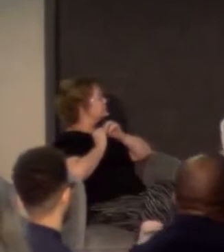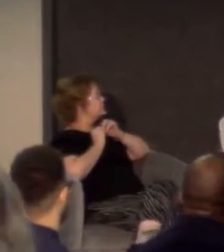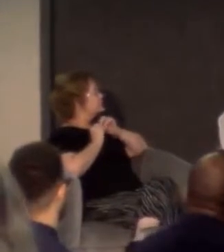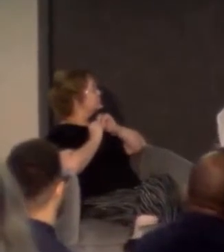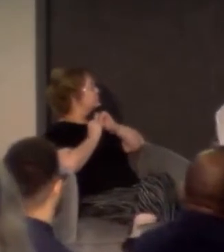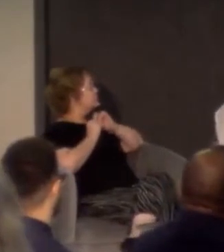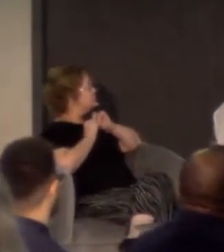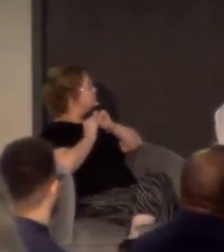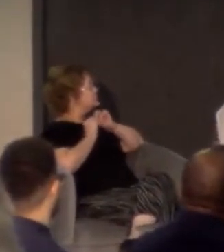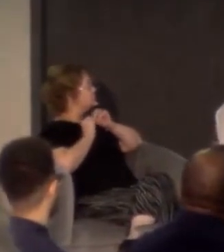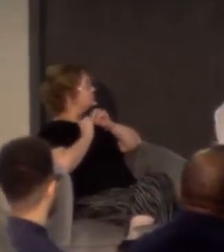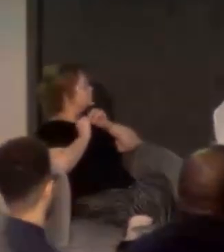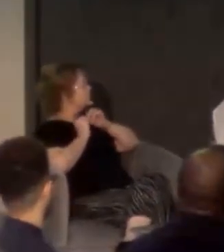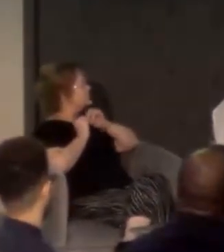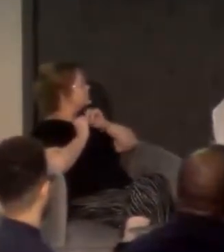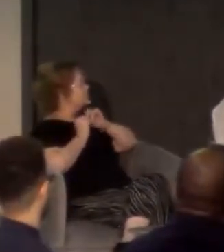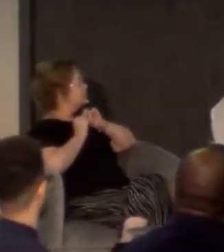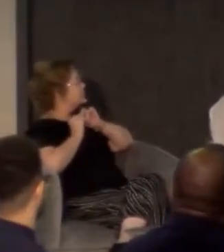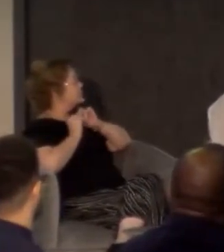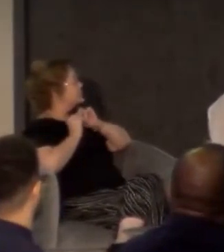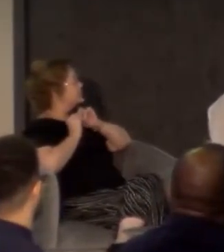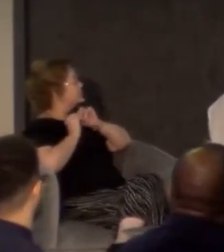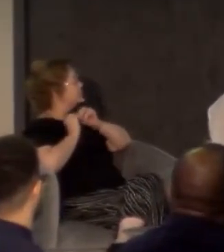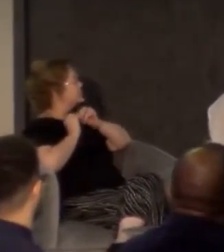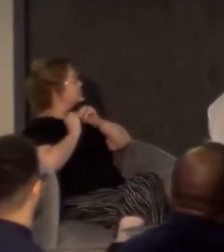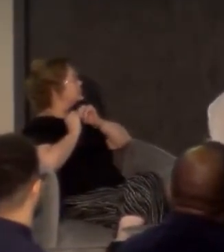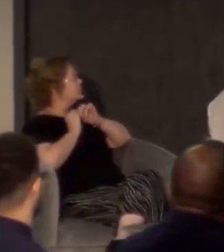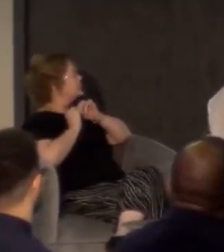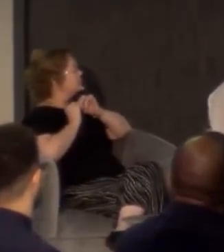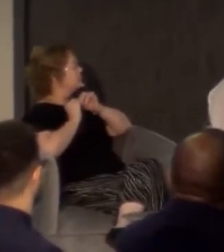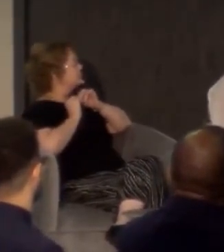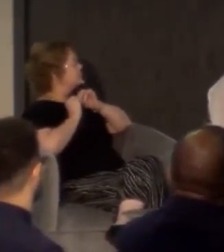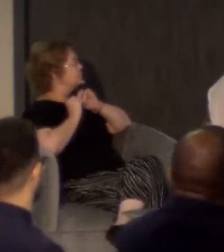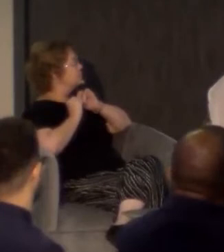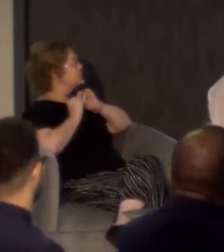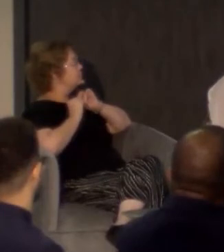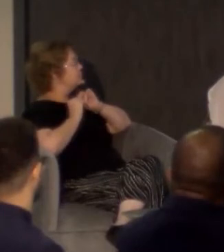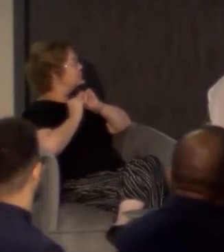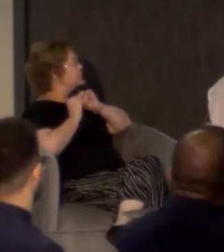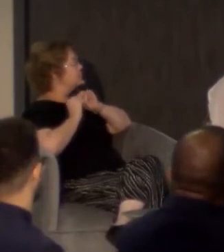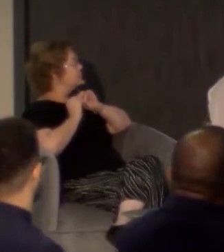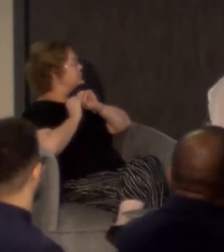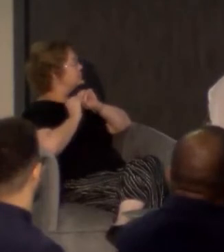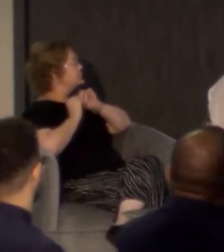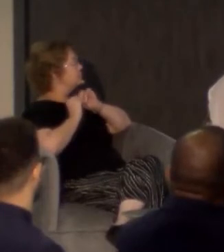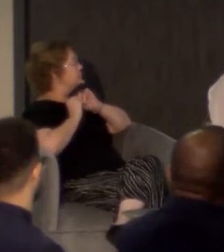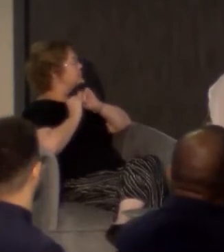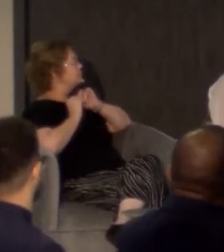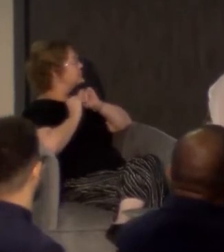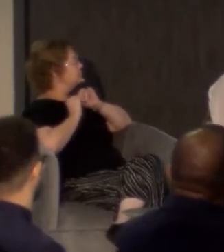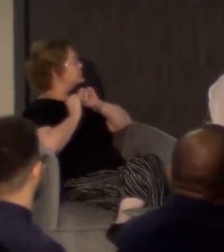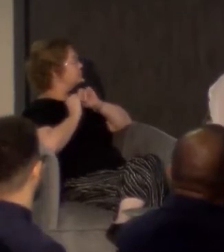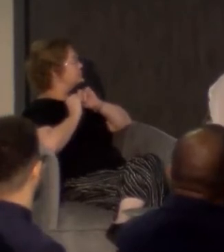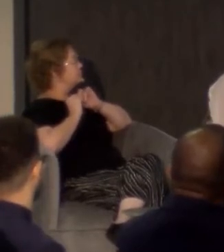or raised in his speech earlier about doing something different and going beyond